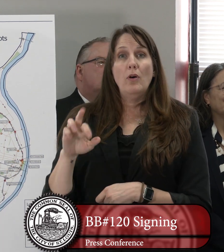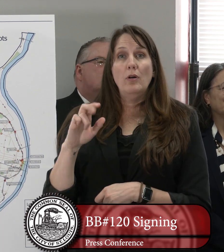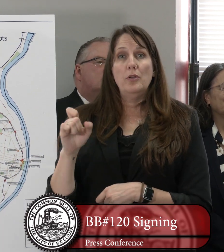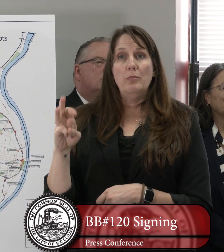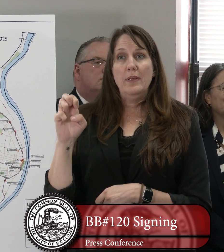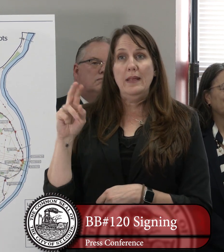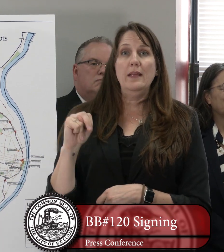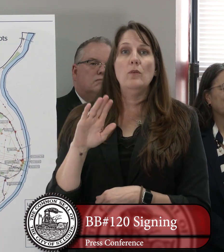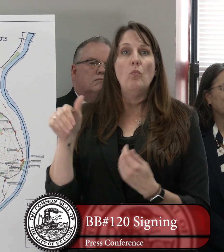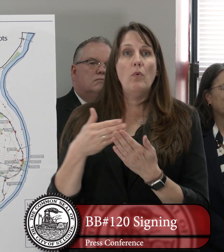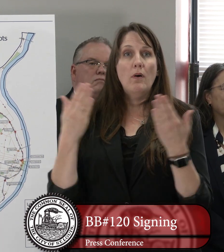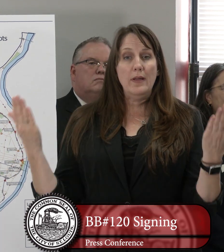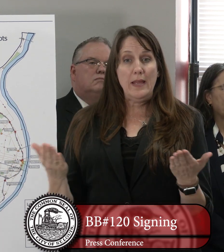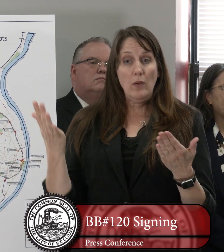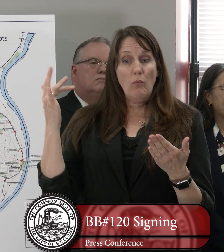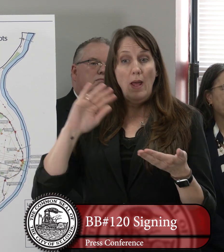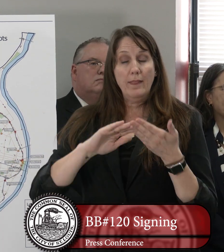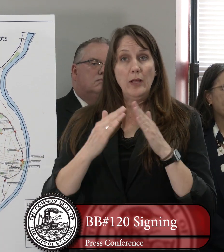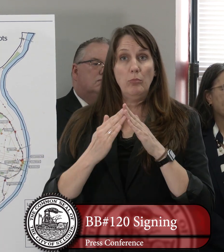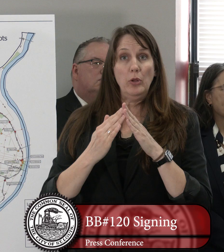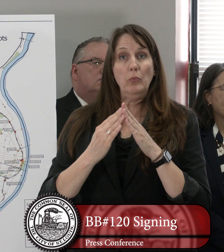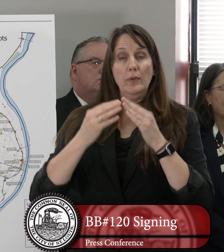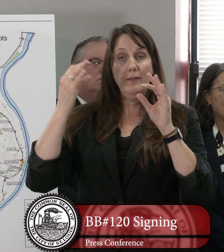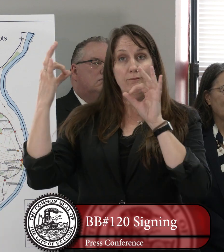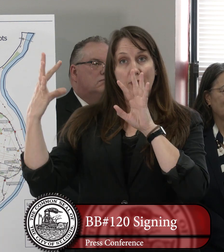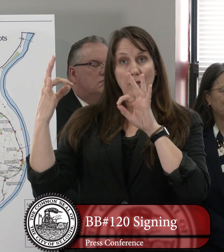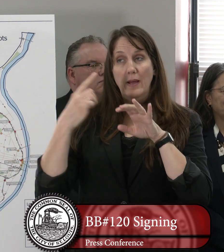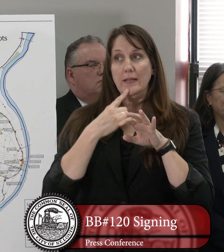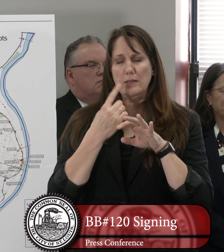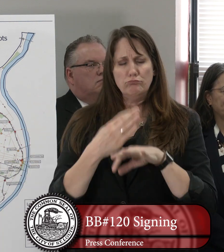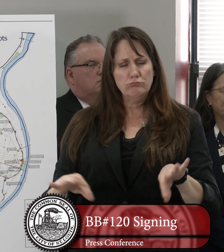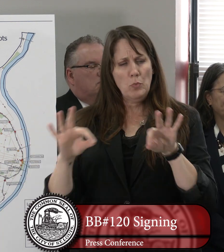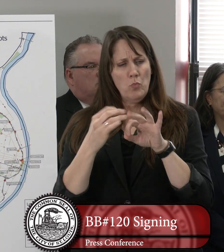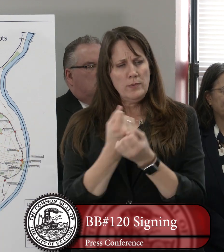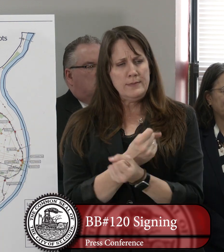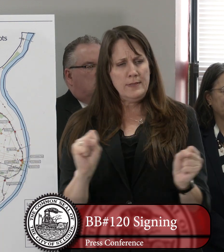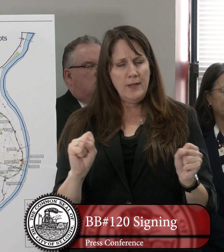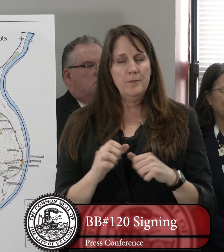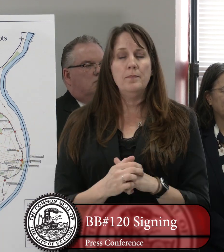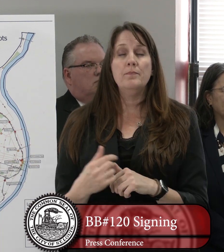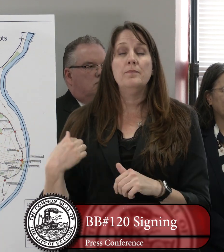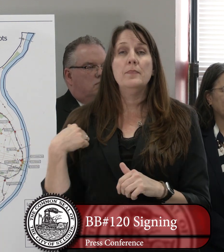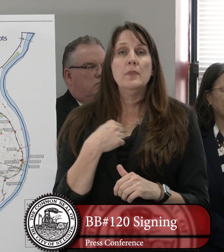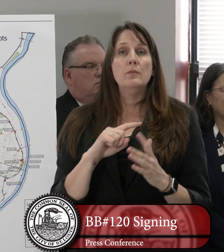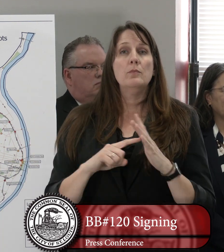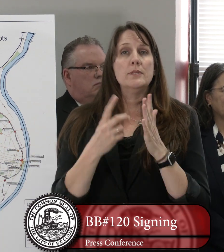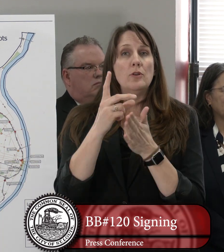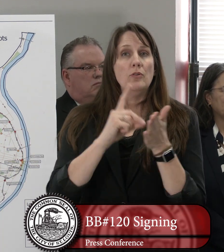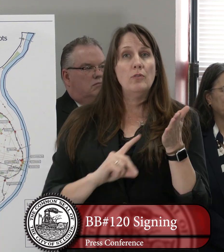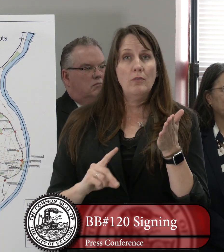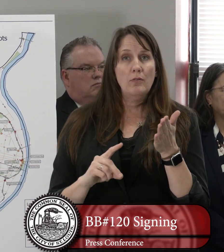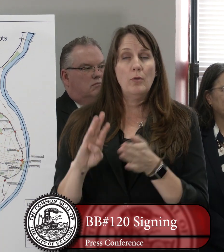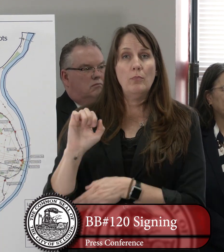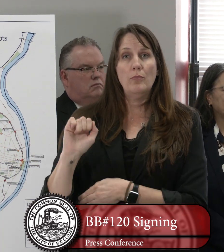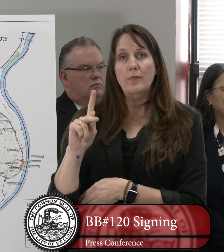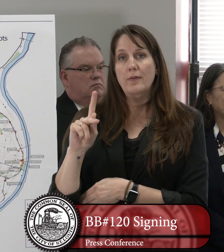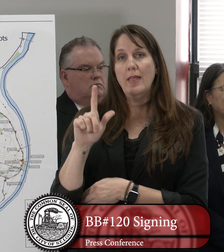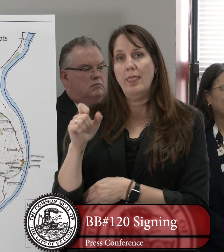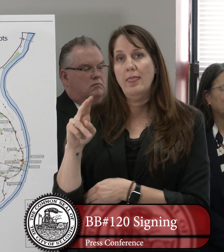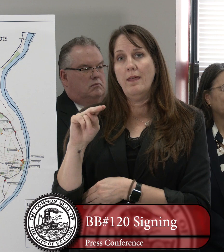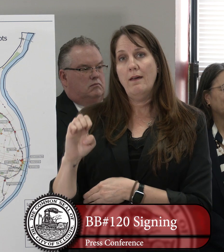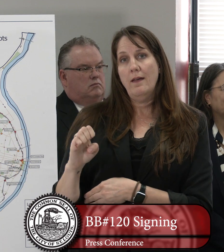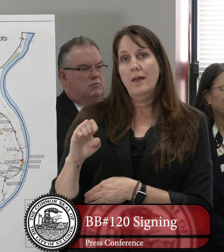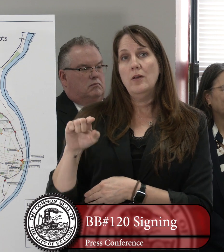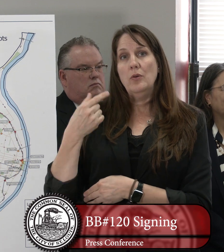here because we heard from the community the importance of safety. As we began to design the Brickline Greenway, it was the